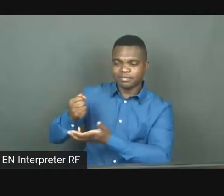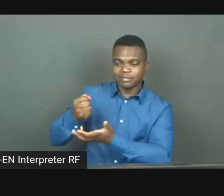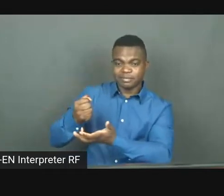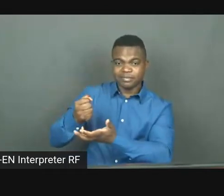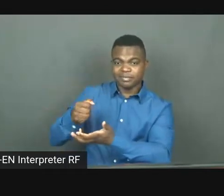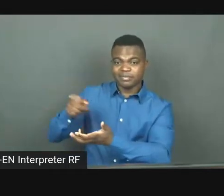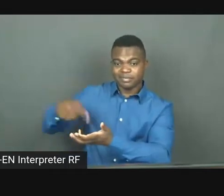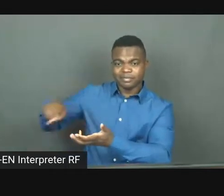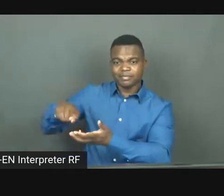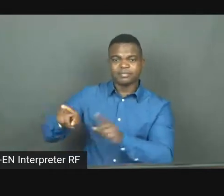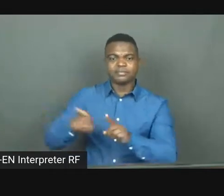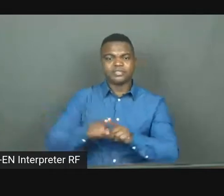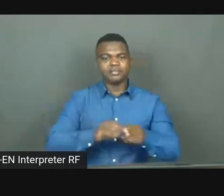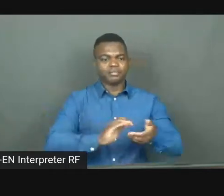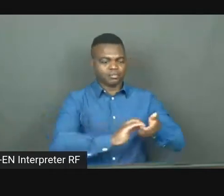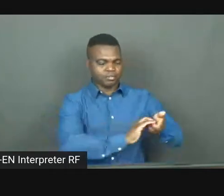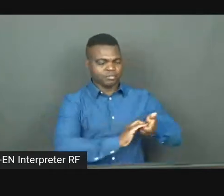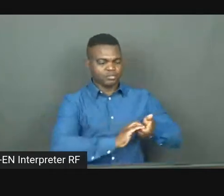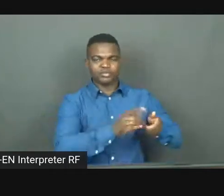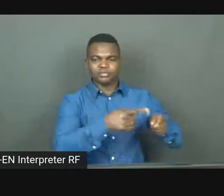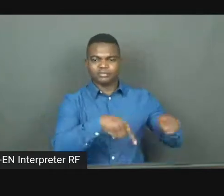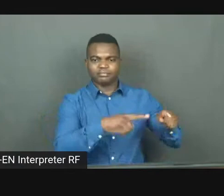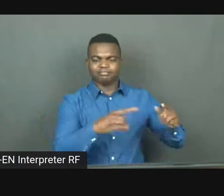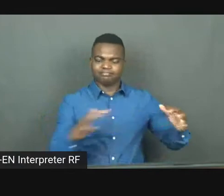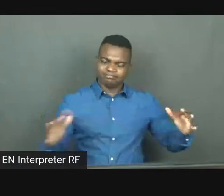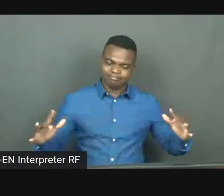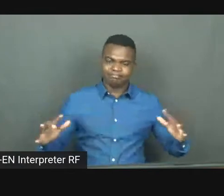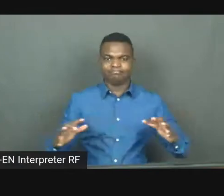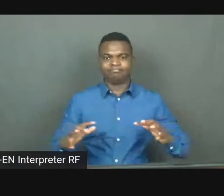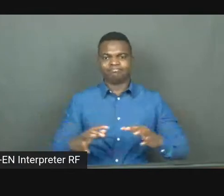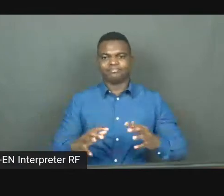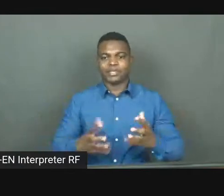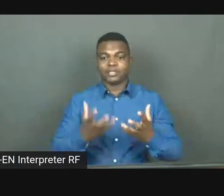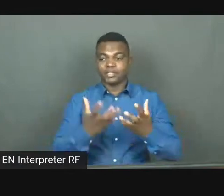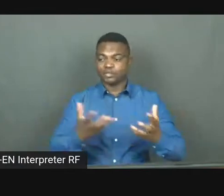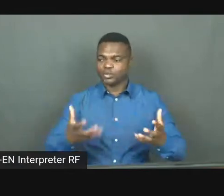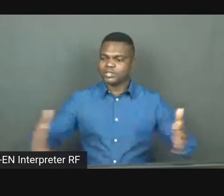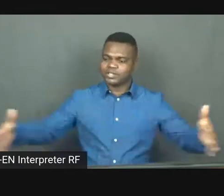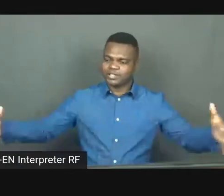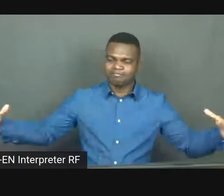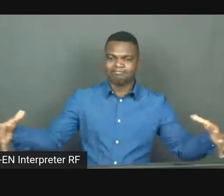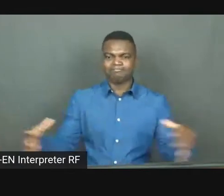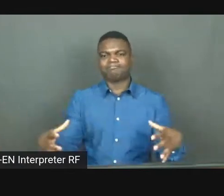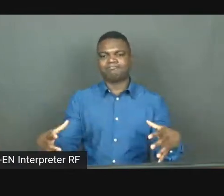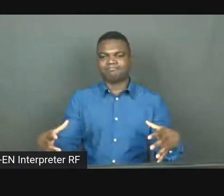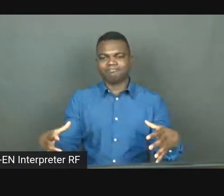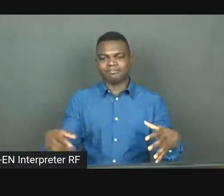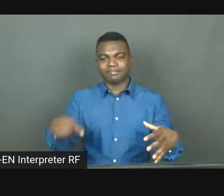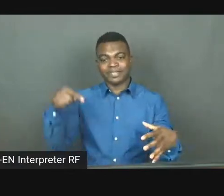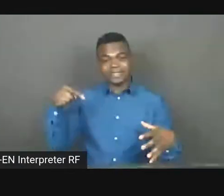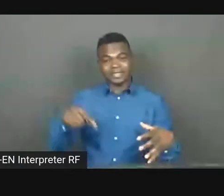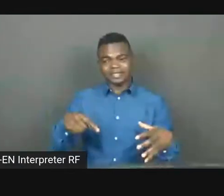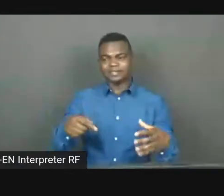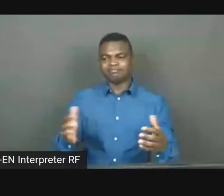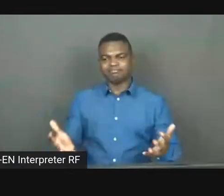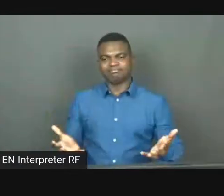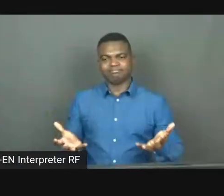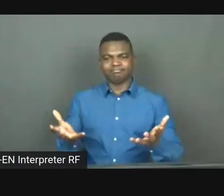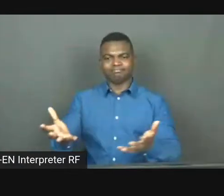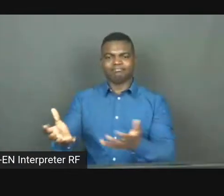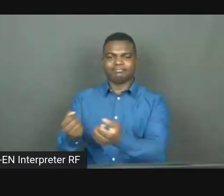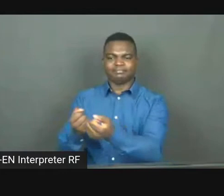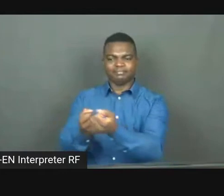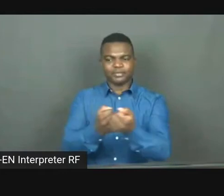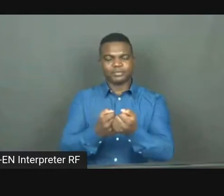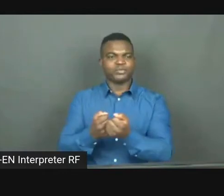effectiveness was concentrated on trying to do away with the 1 million